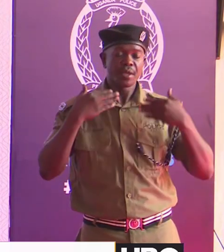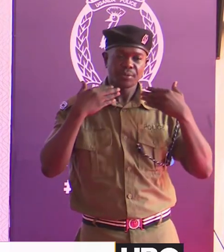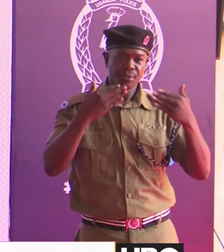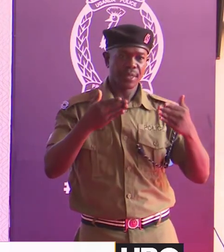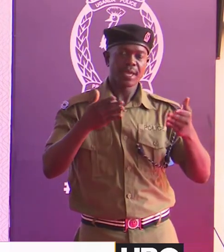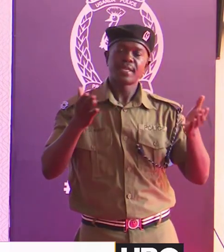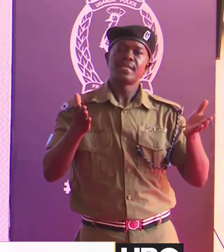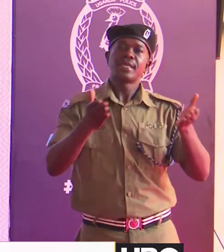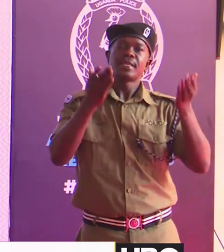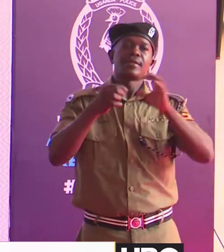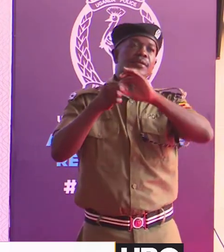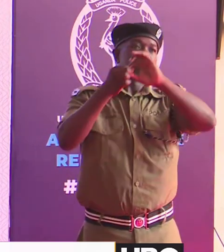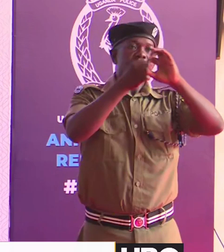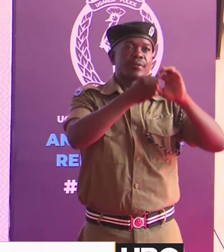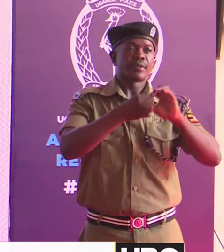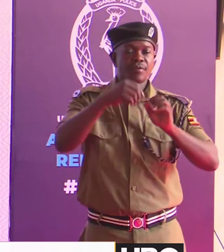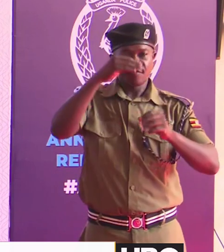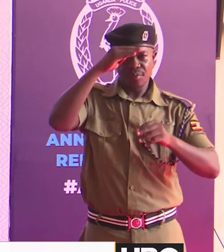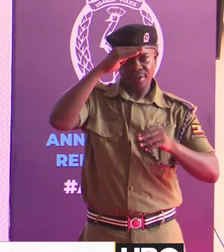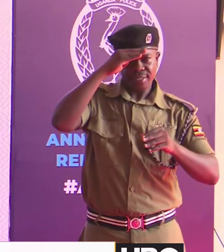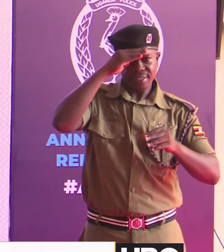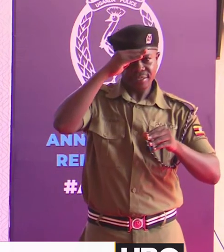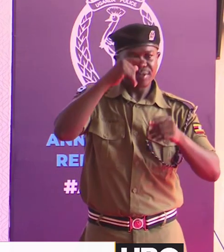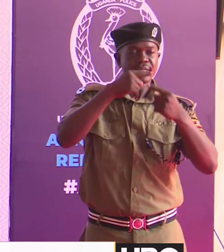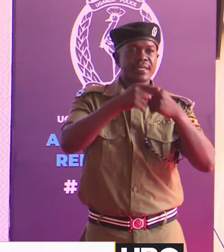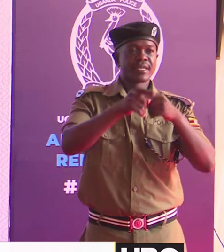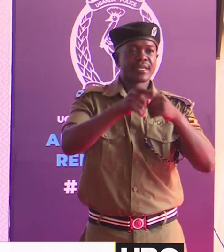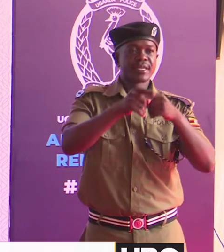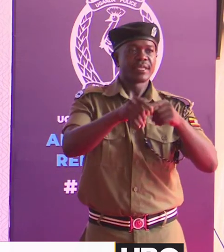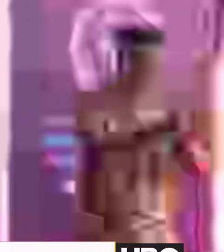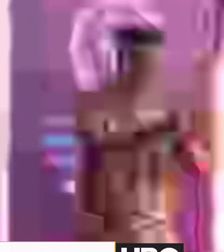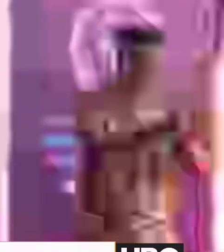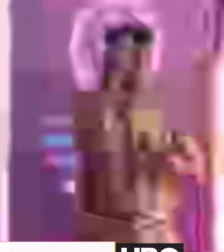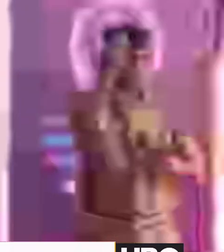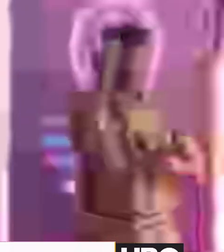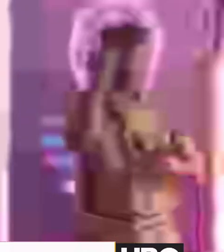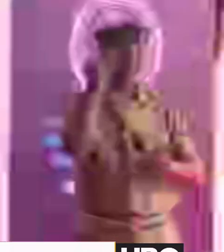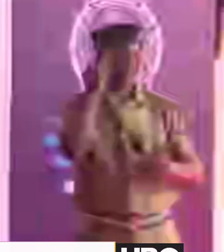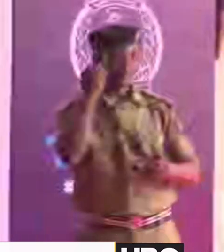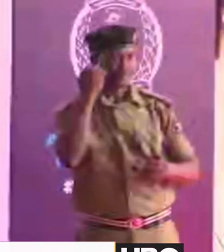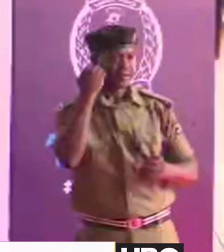of the DPP, the judiciary, and other partners within the criminal justice system.